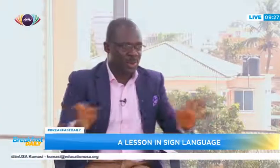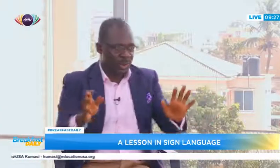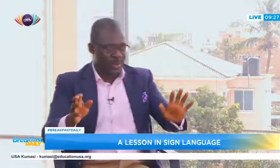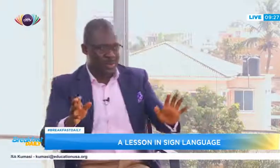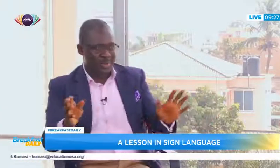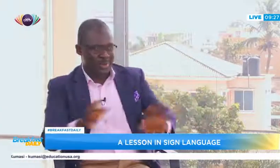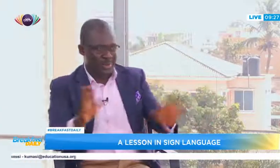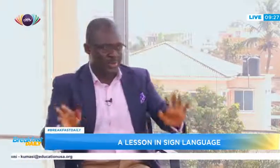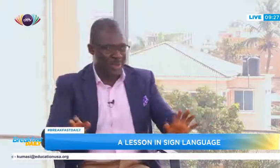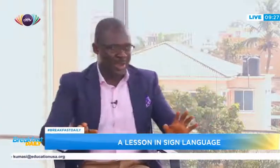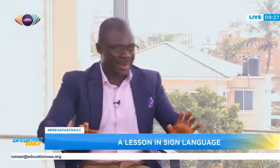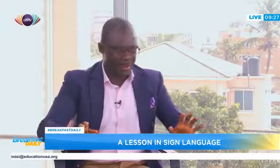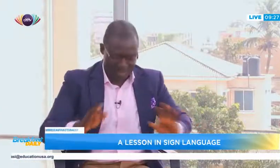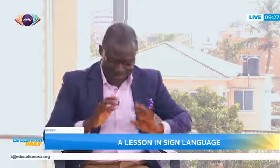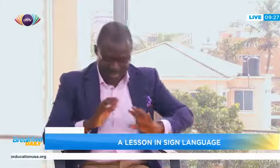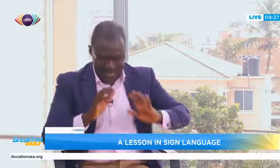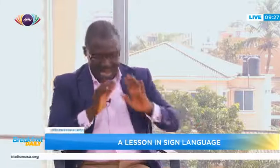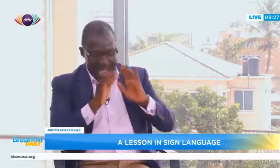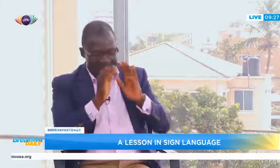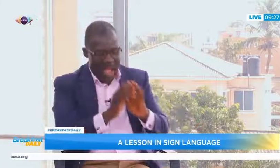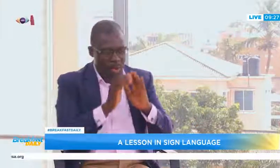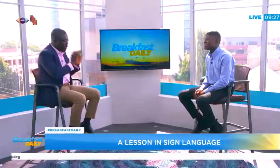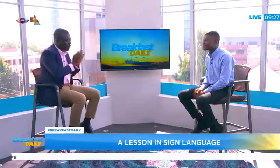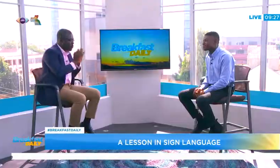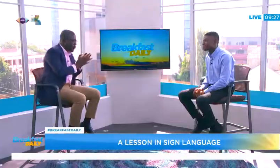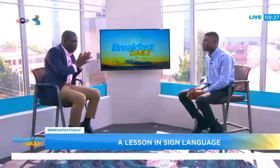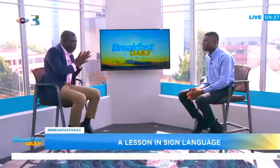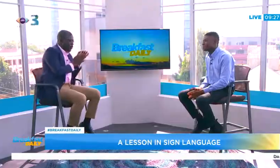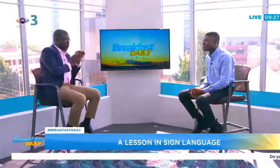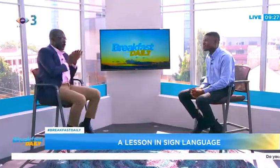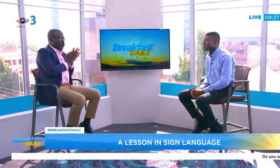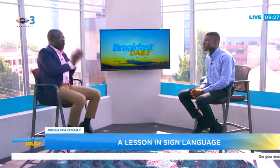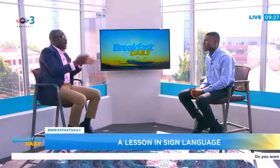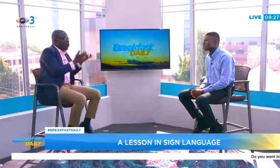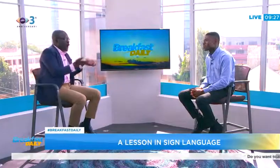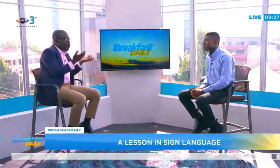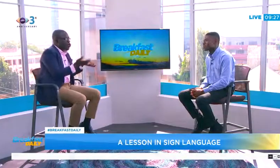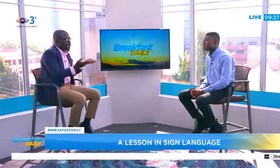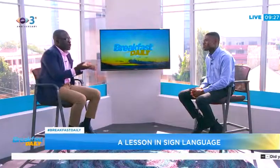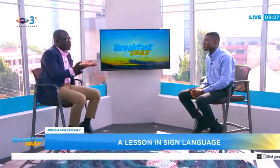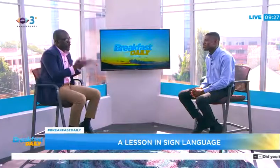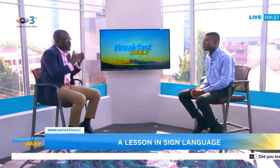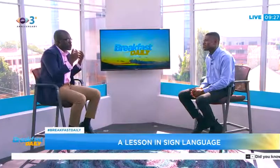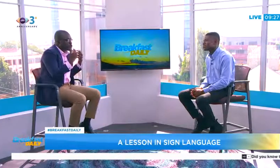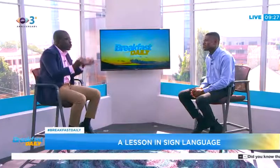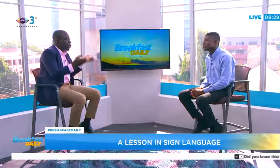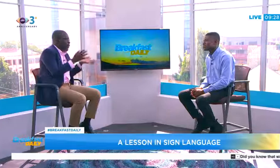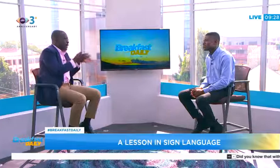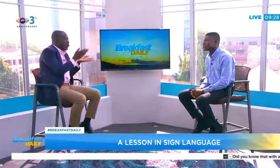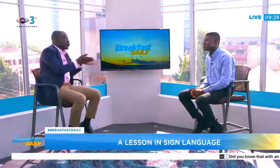all Yeah. right now. Yeah. How can people? Where do are there? I mean, I know you said you